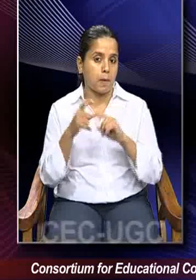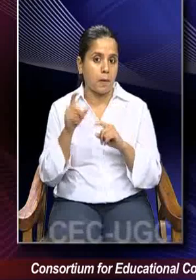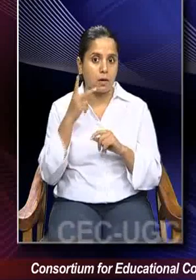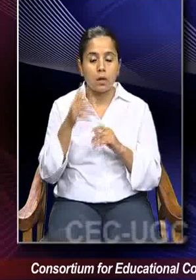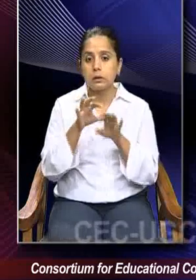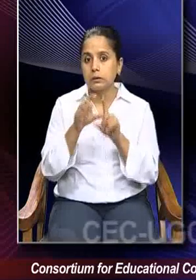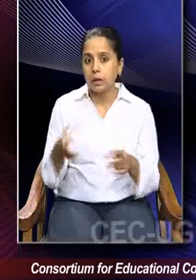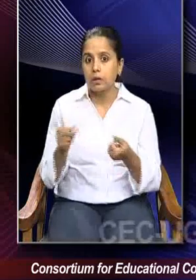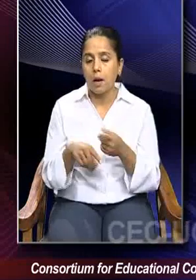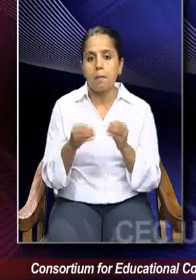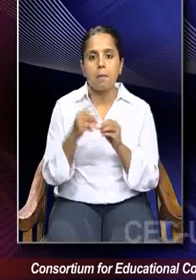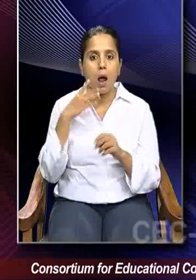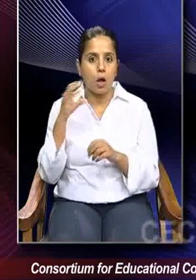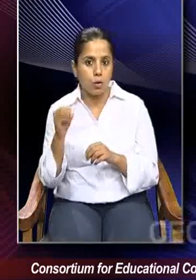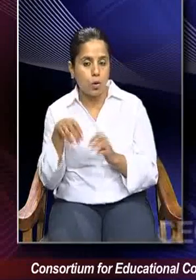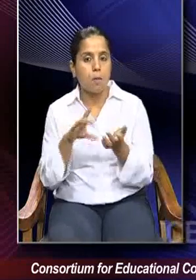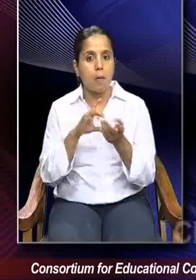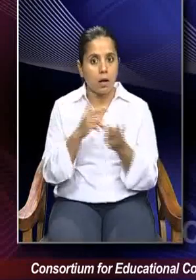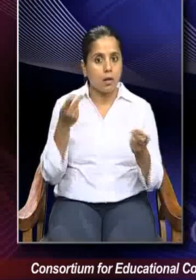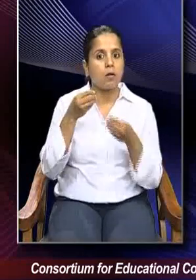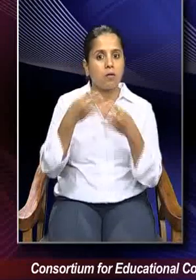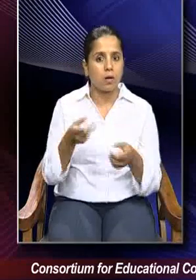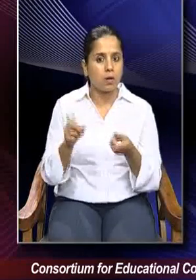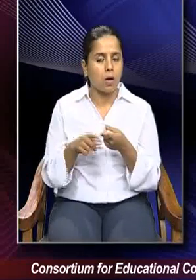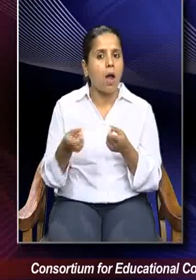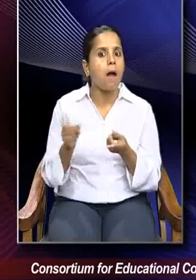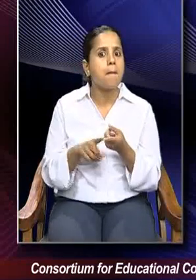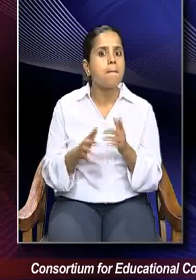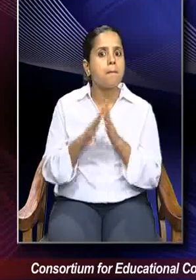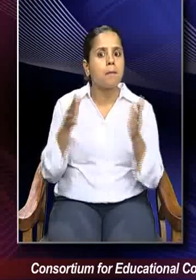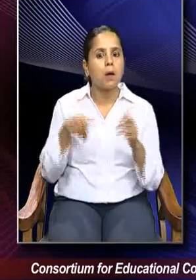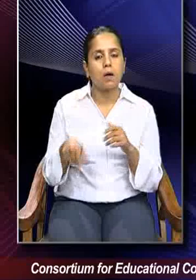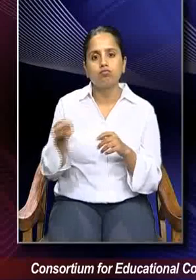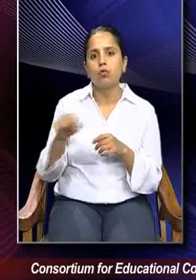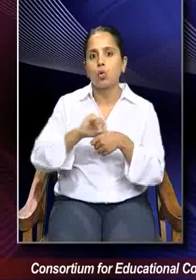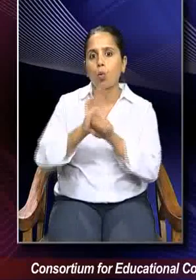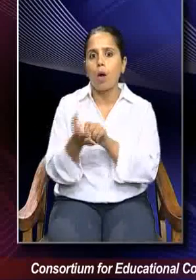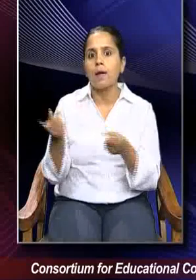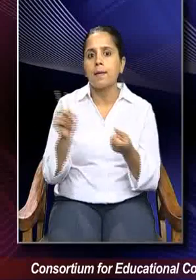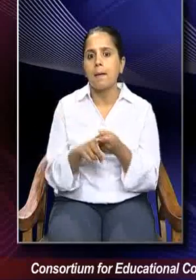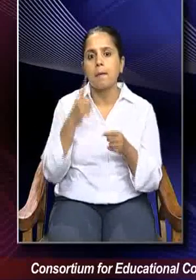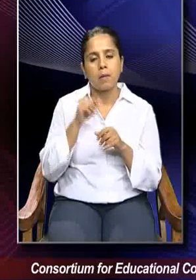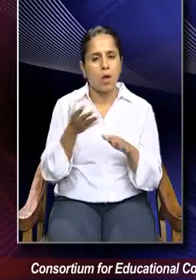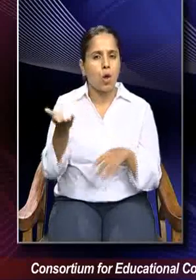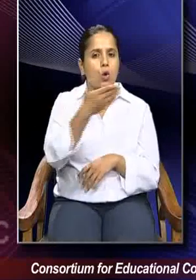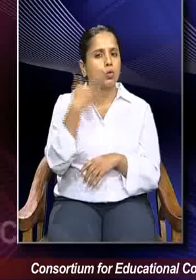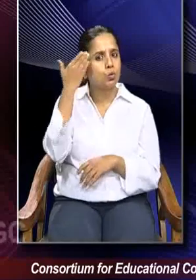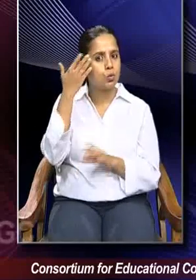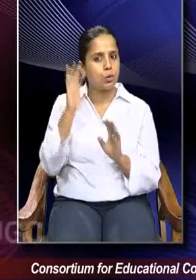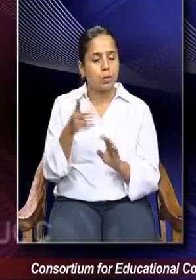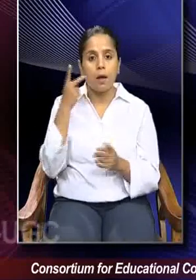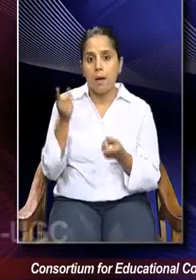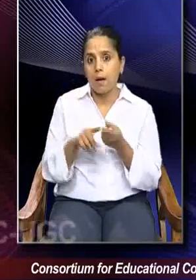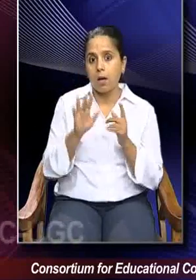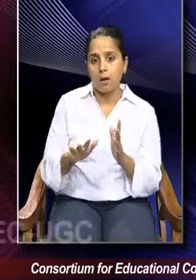and biomedical waste last year shot up due to the novel coronavirus, which we all know it has generated